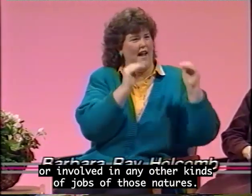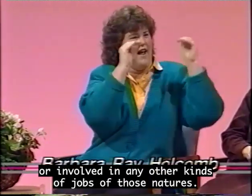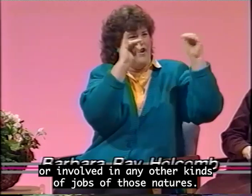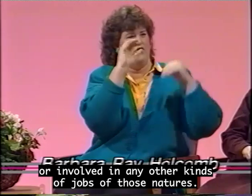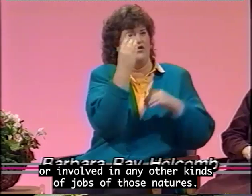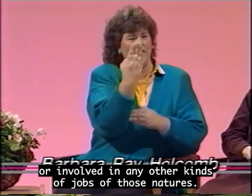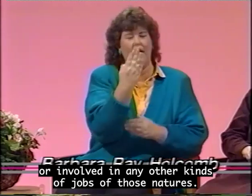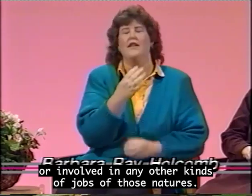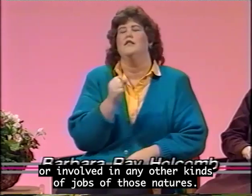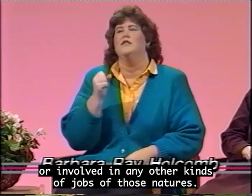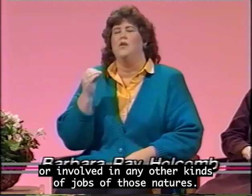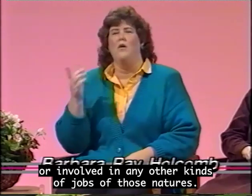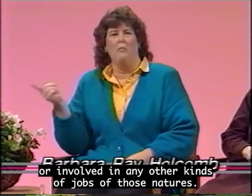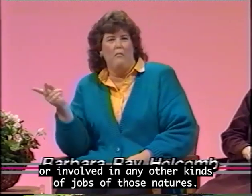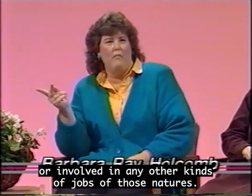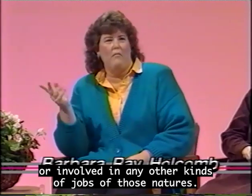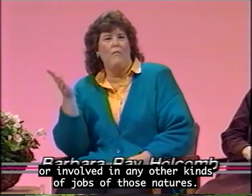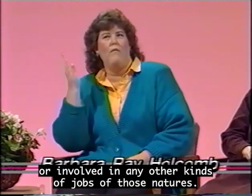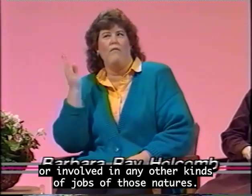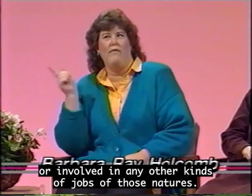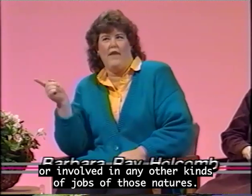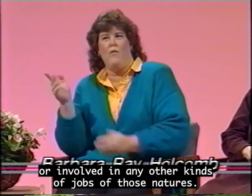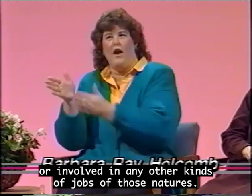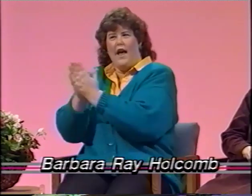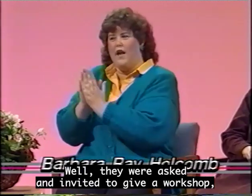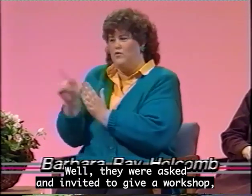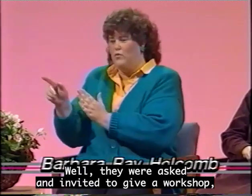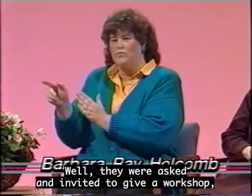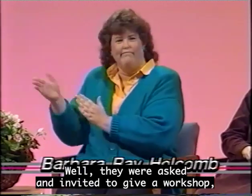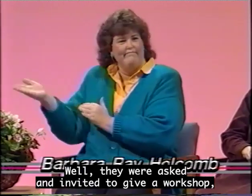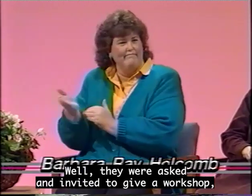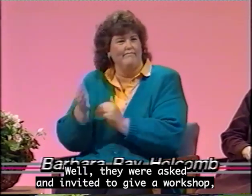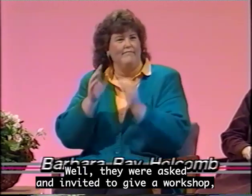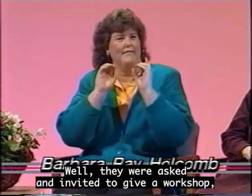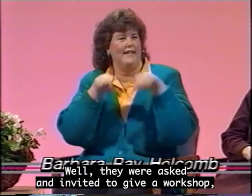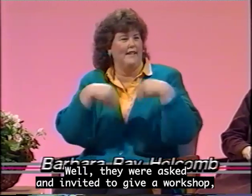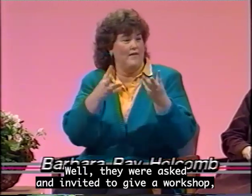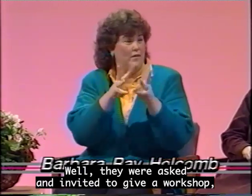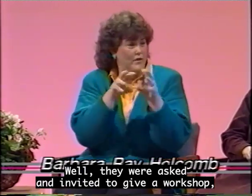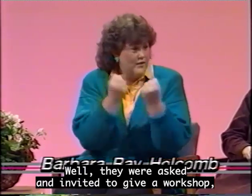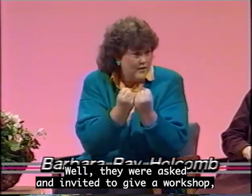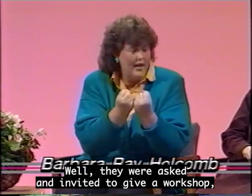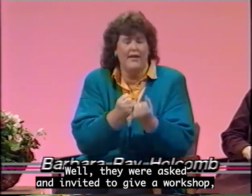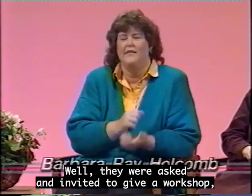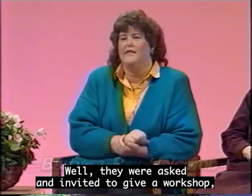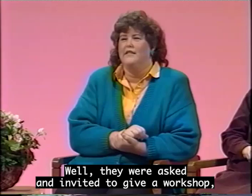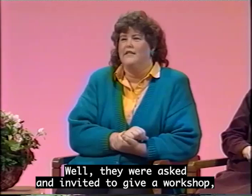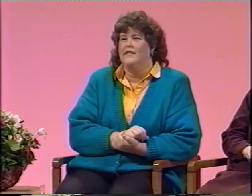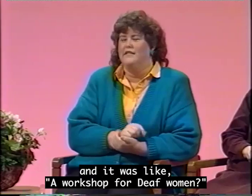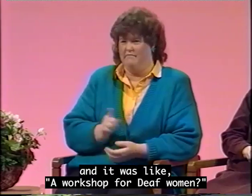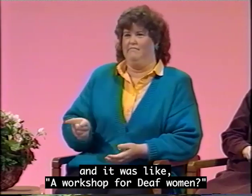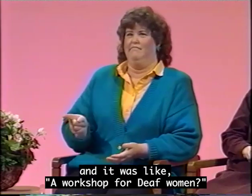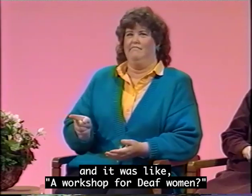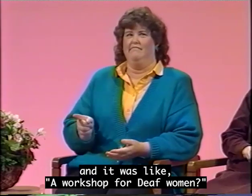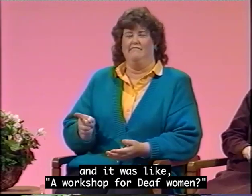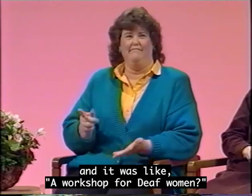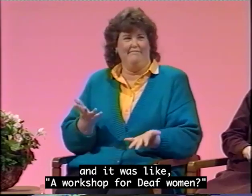in any other kinds of jobs of those natures. Well, they were asked and invited to give a workshop. And it